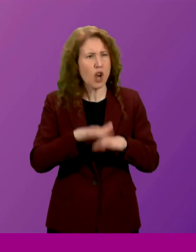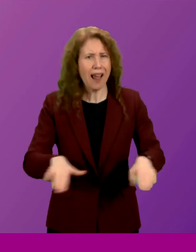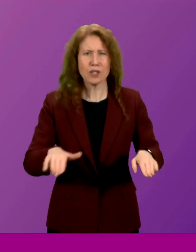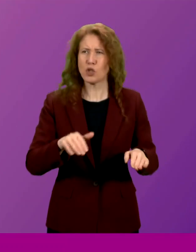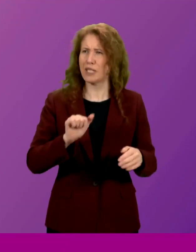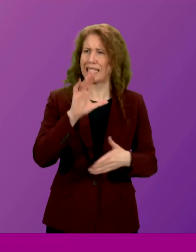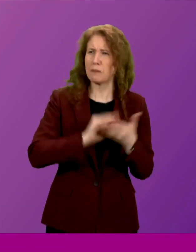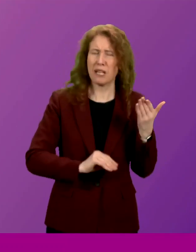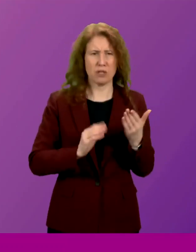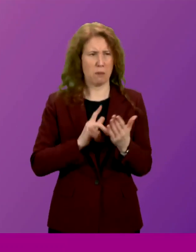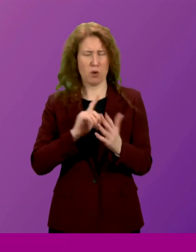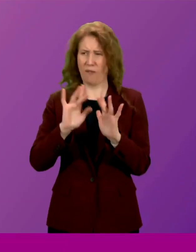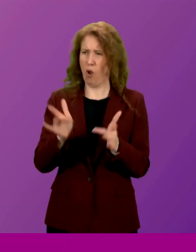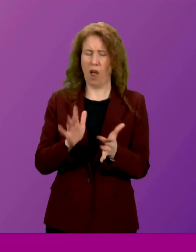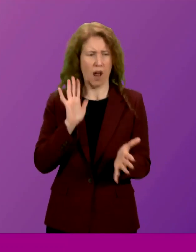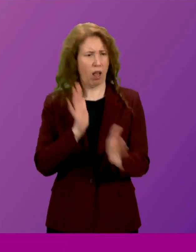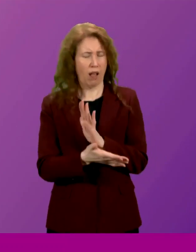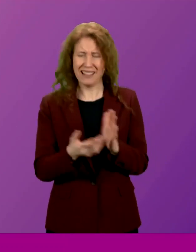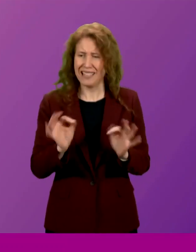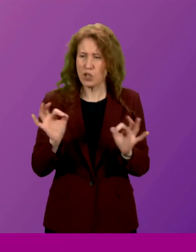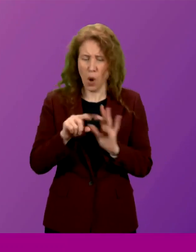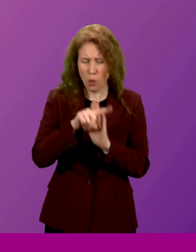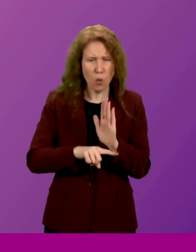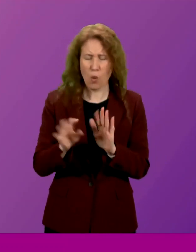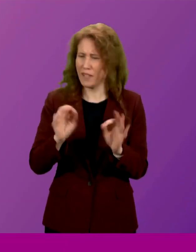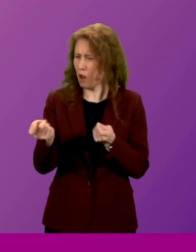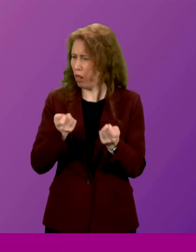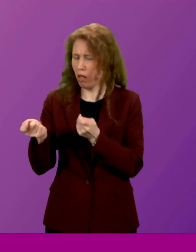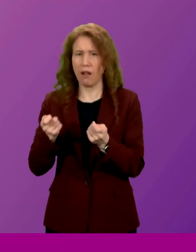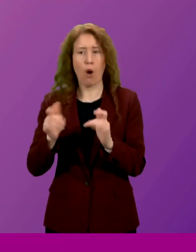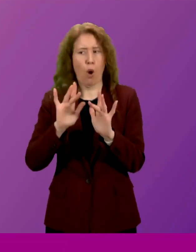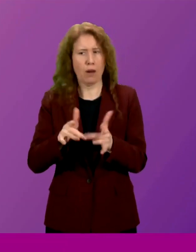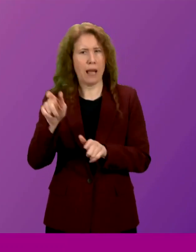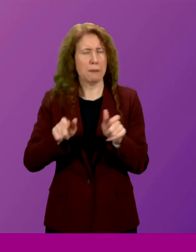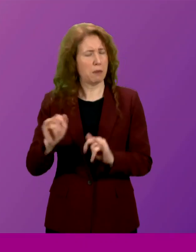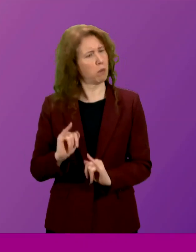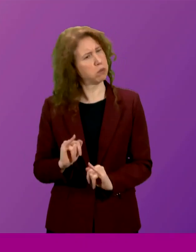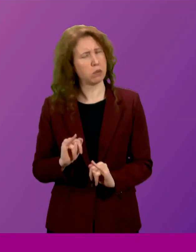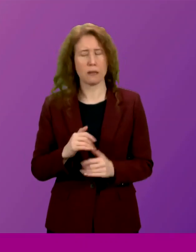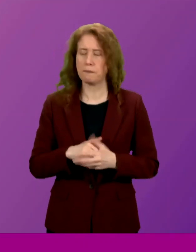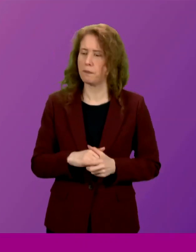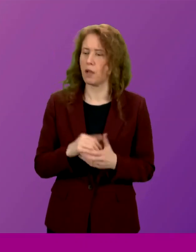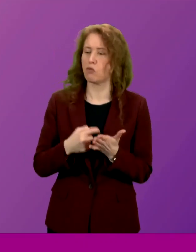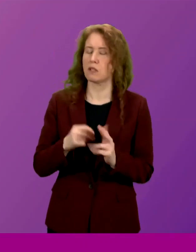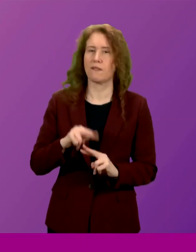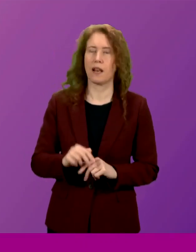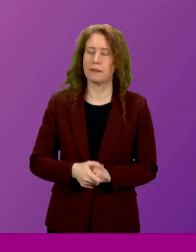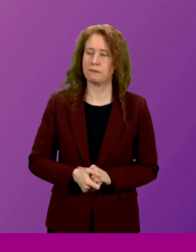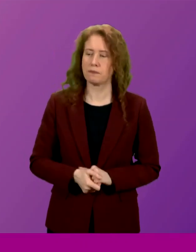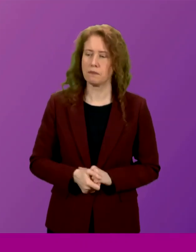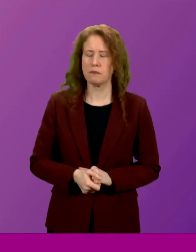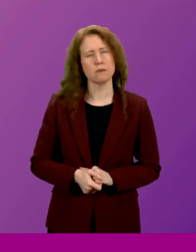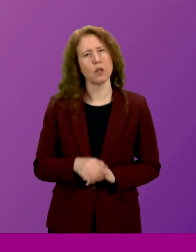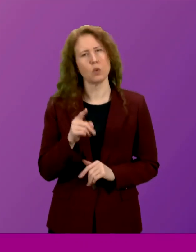today as a consequence of the lawlessness that has been perpetrated by online agencies. Russell Finlay. Talks about